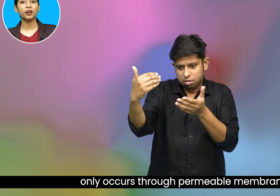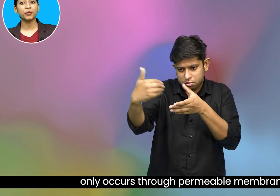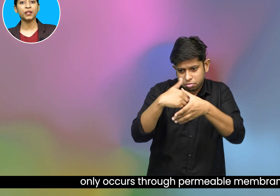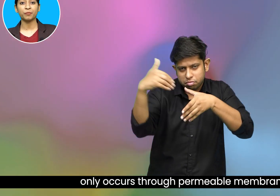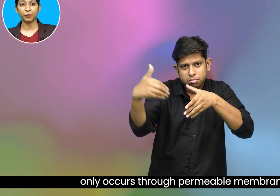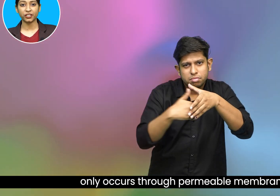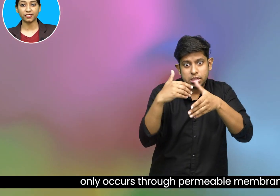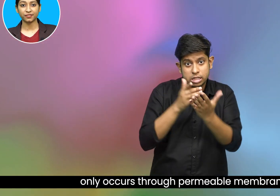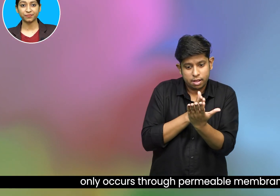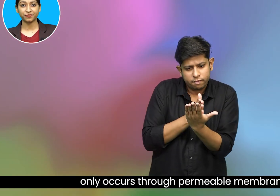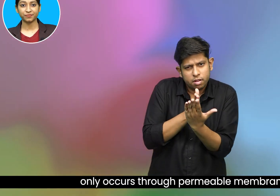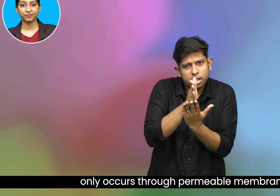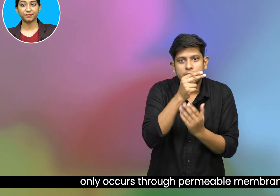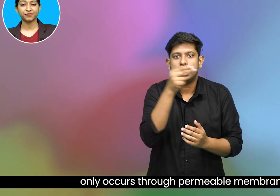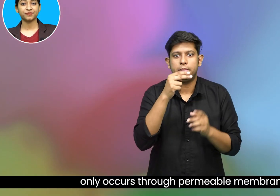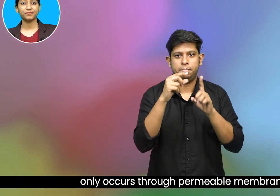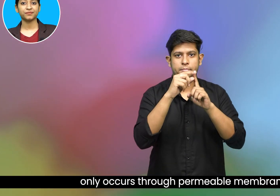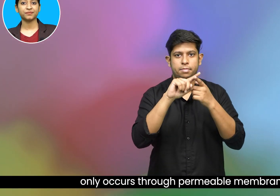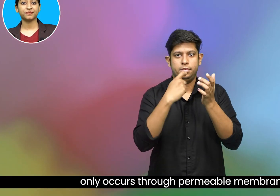through permeable membrane.